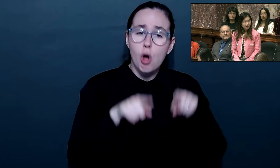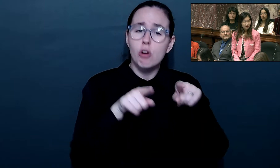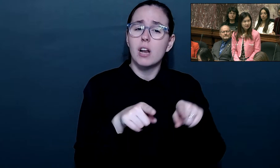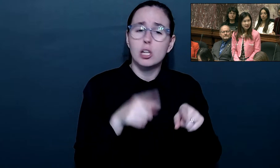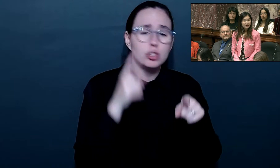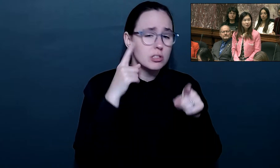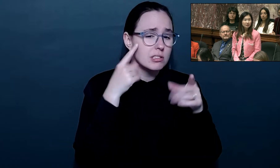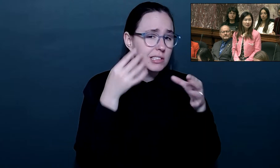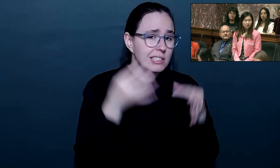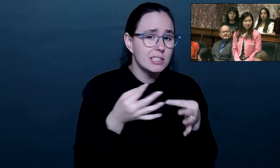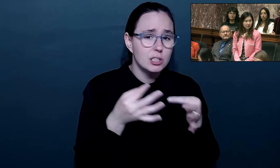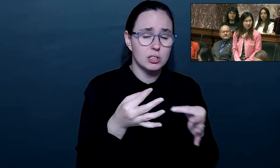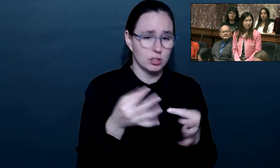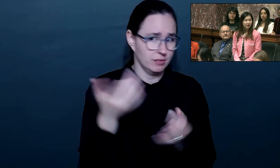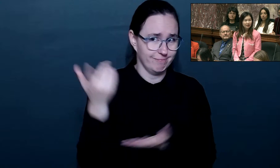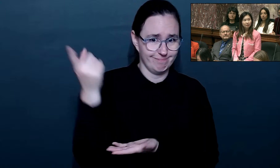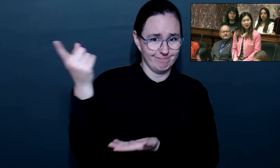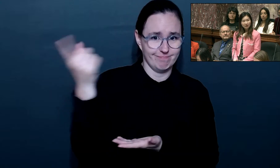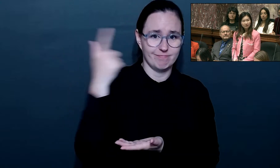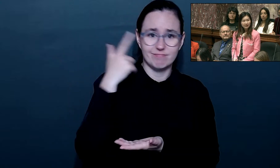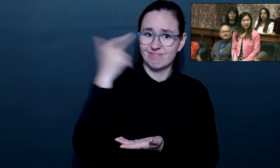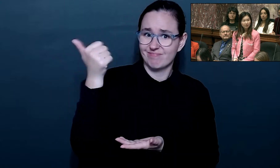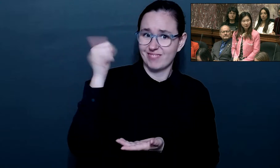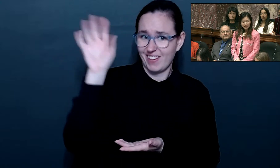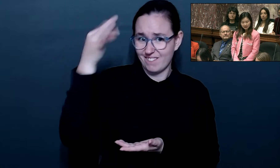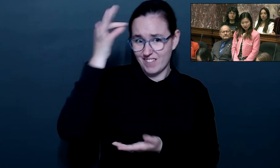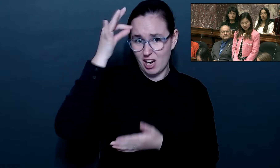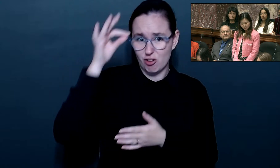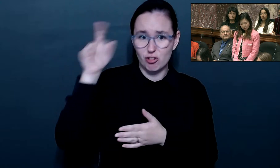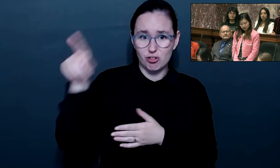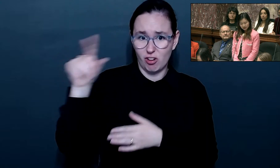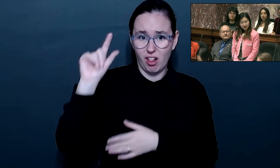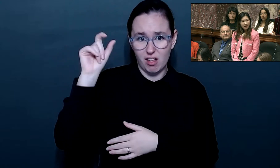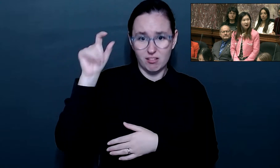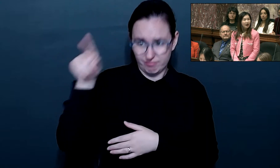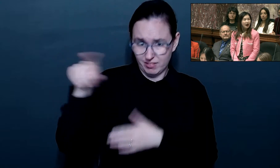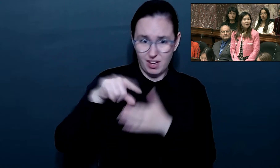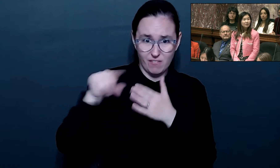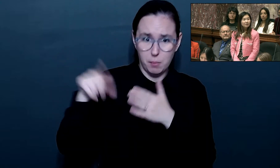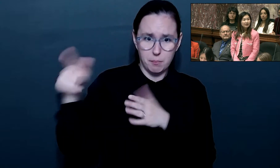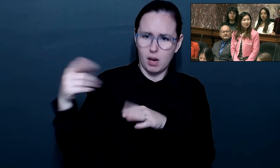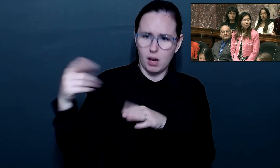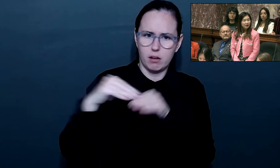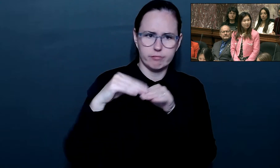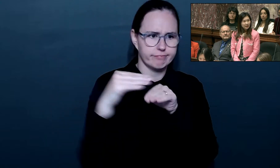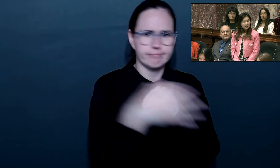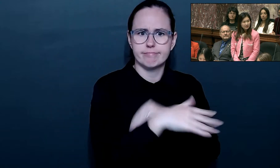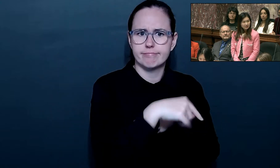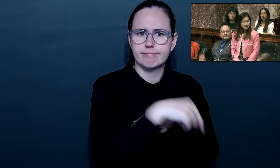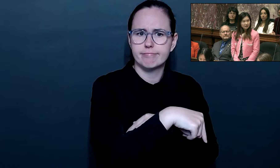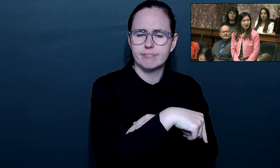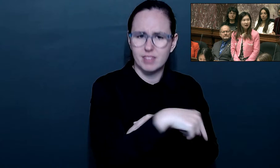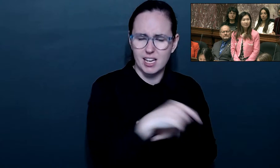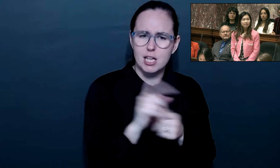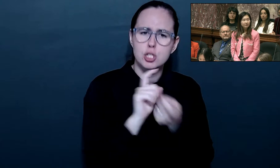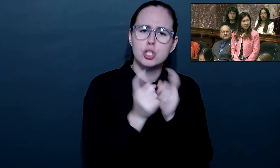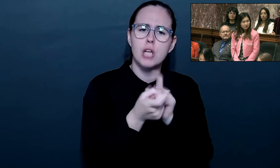international students has really crippled the way that we are funding our post-secondary institutions. I have been meeting with